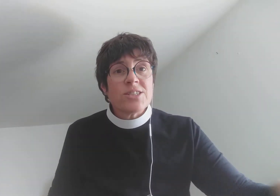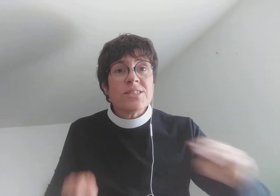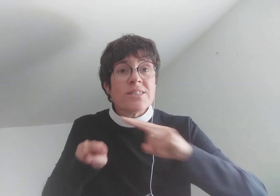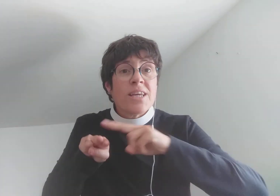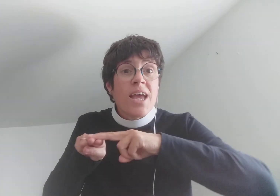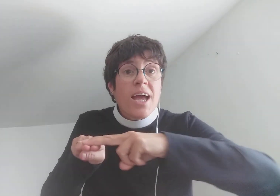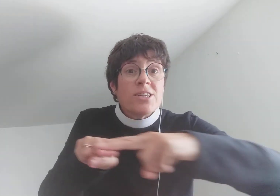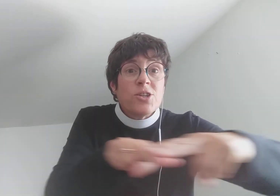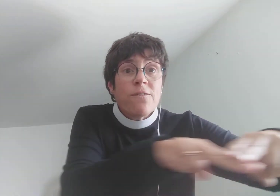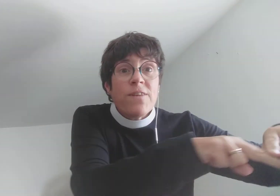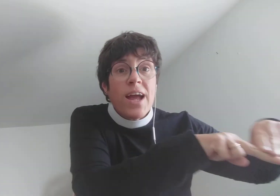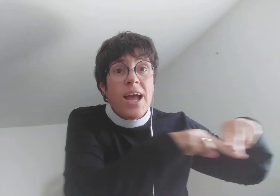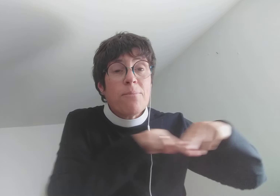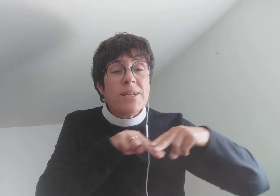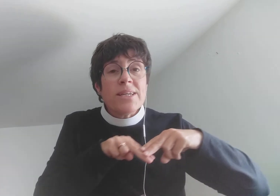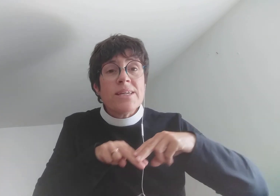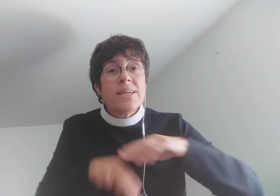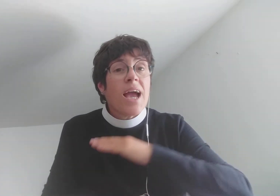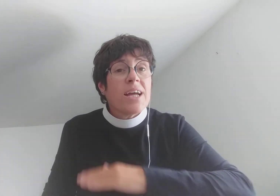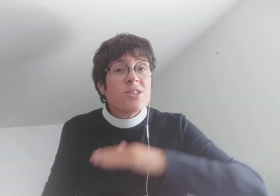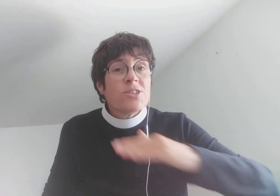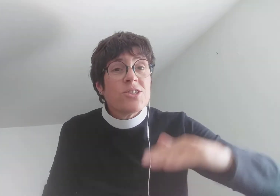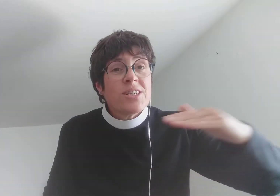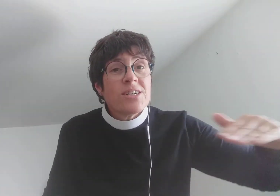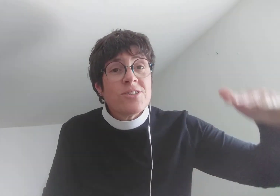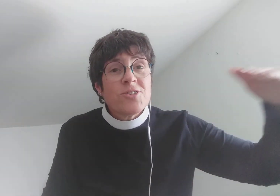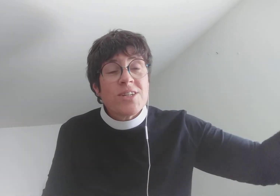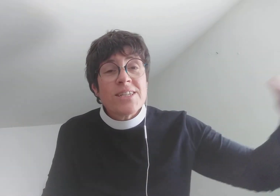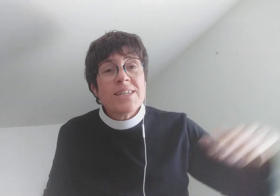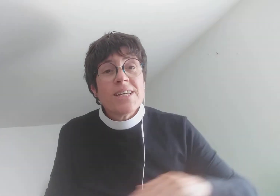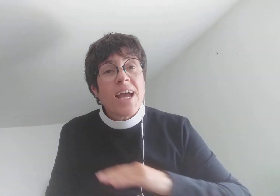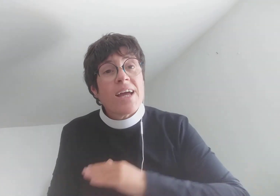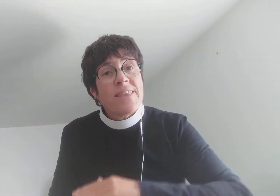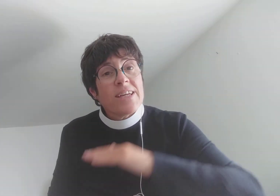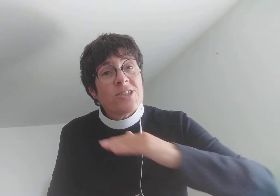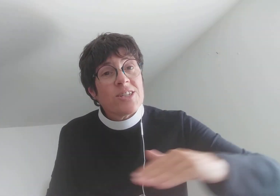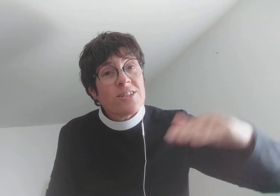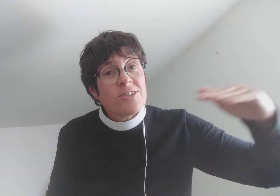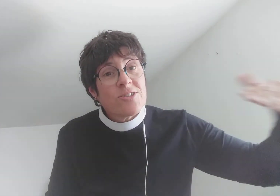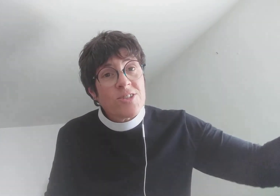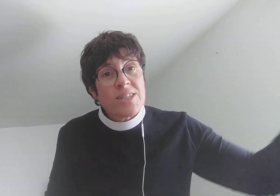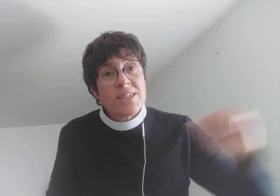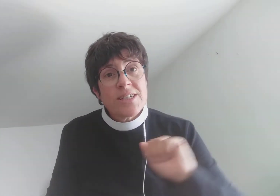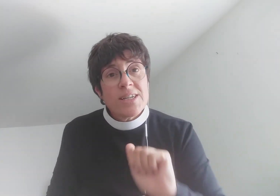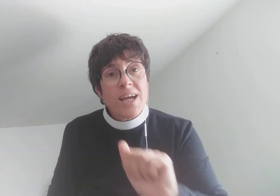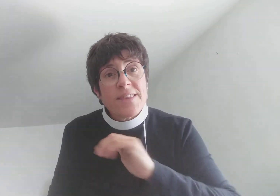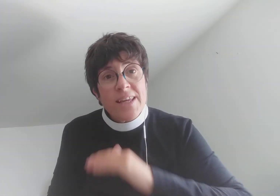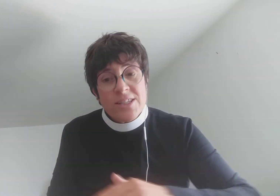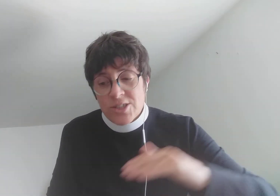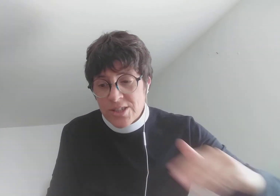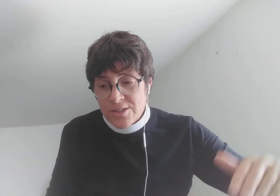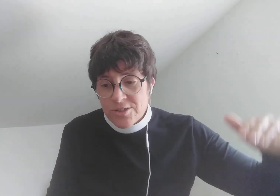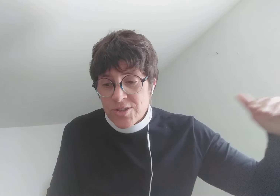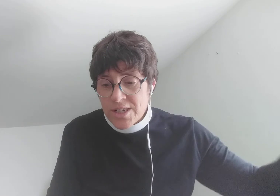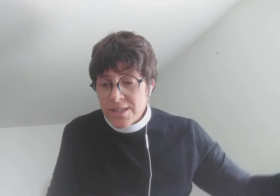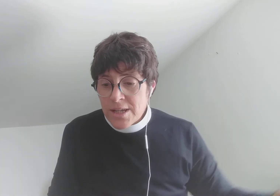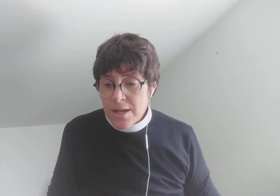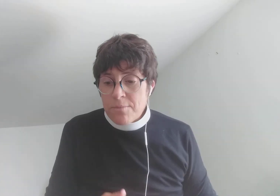generations, and your family and your children and their children and their children. May